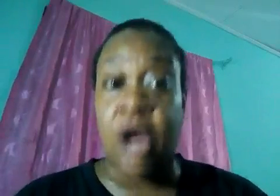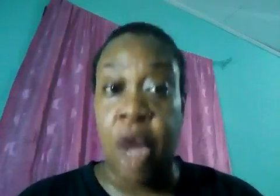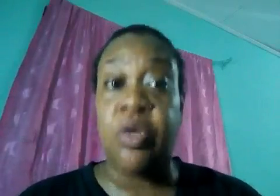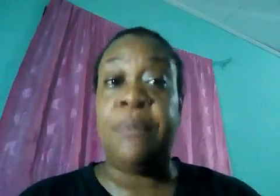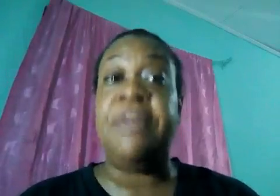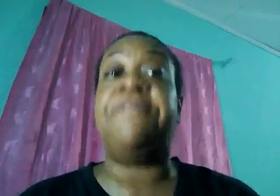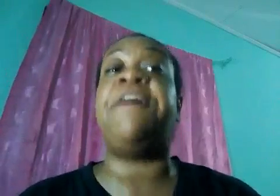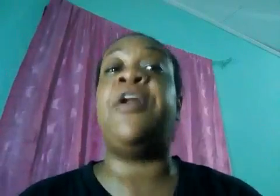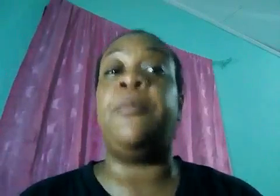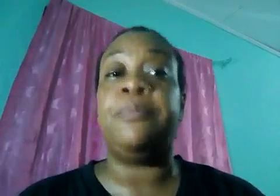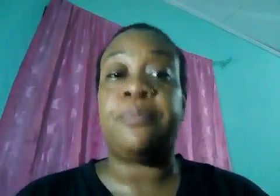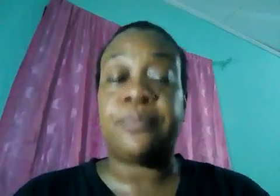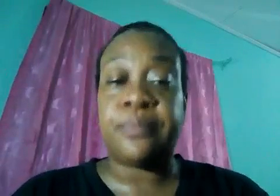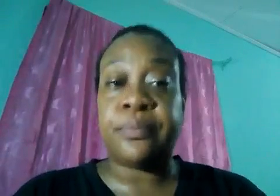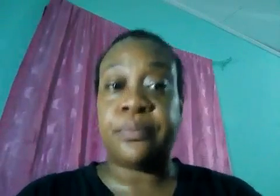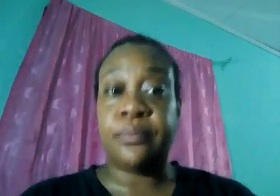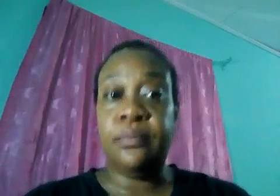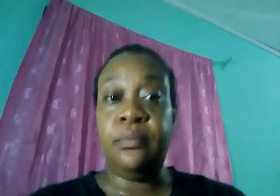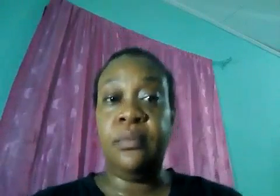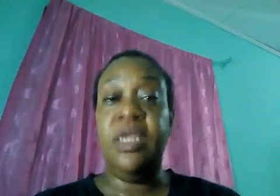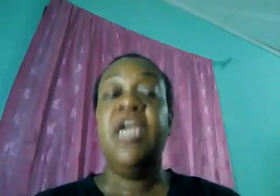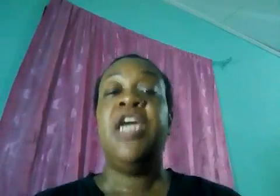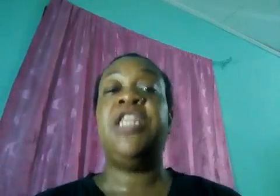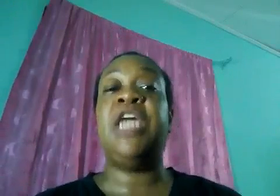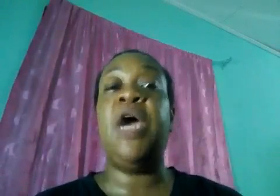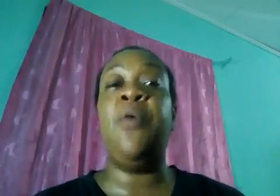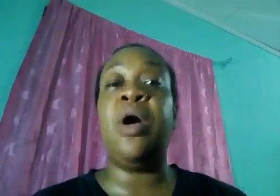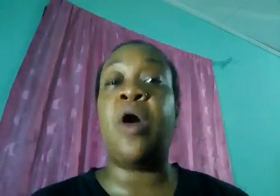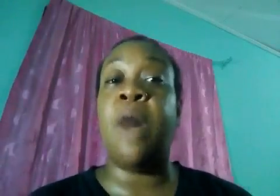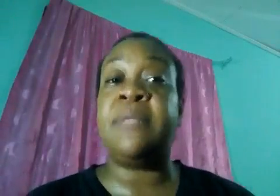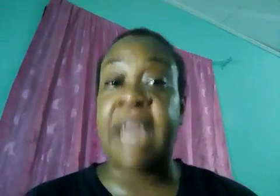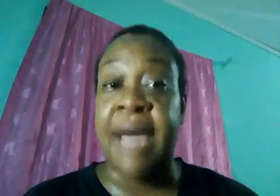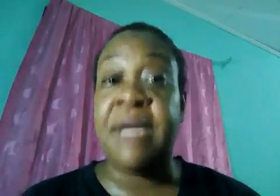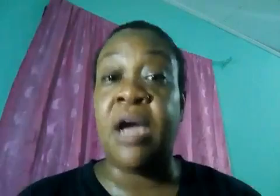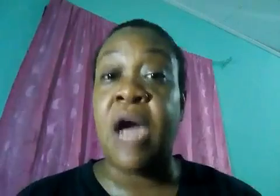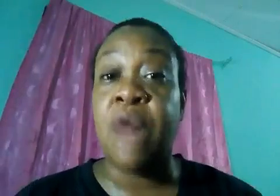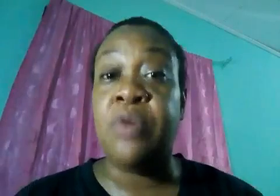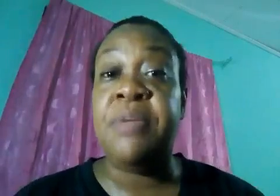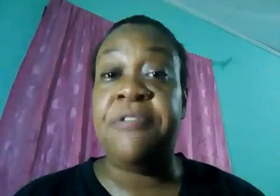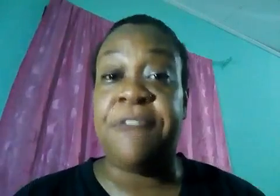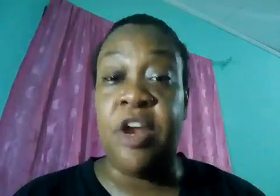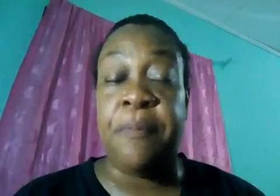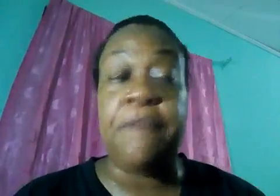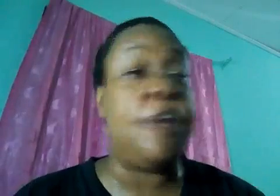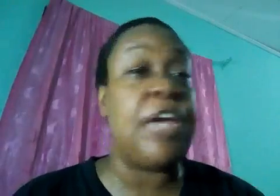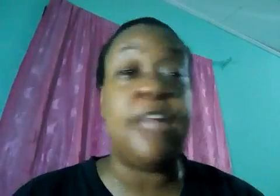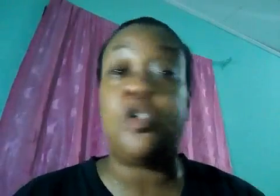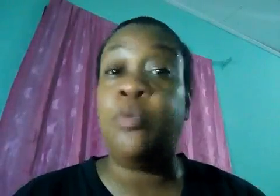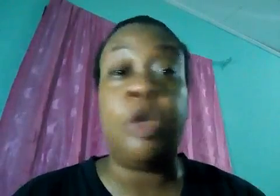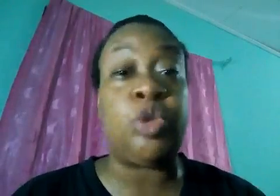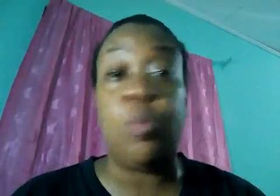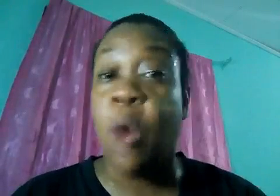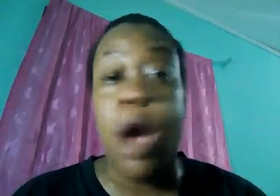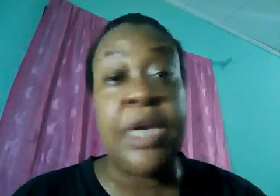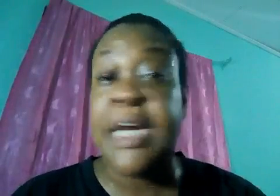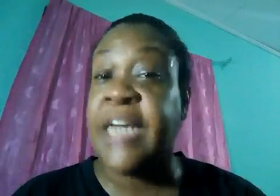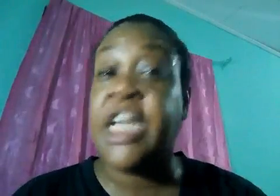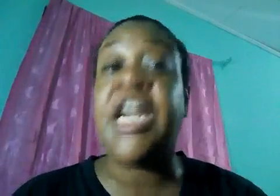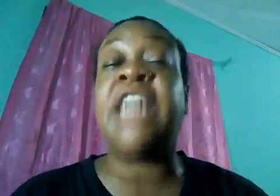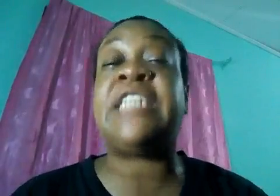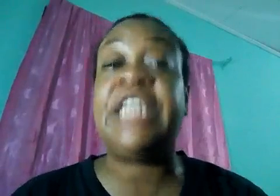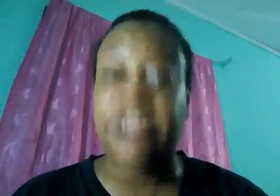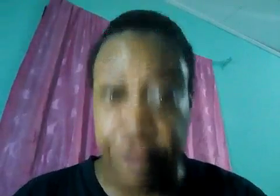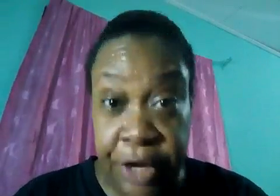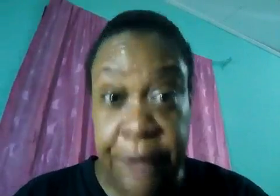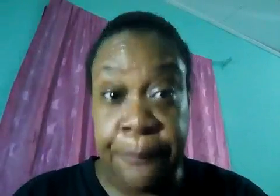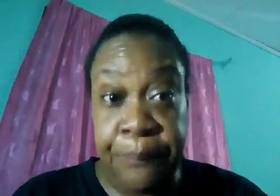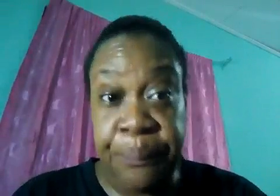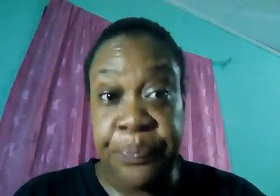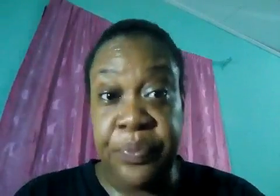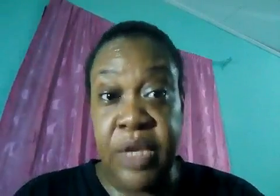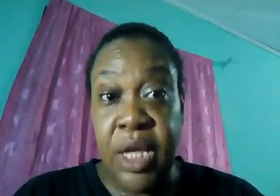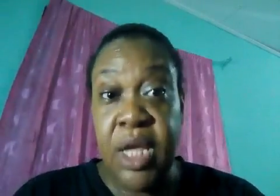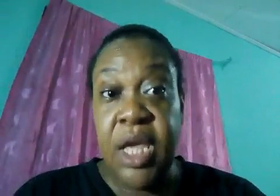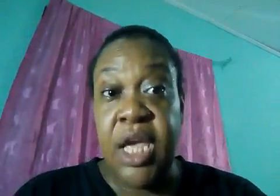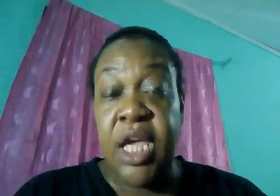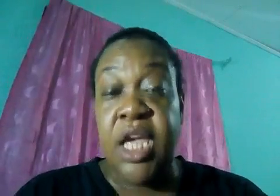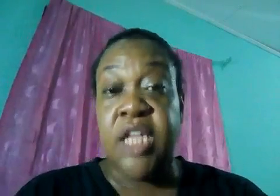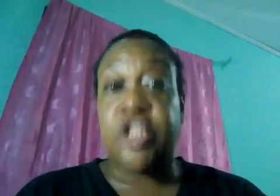fed up. There will come time that God will be fed up. If you get too much warning and you're not hearing, trust me,